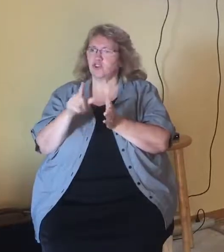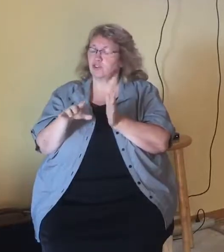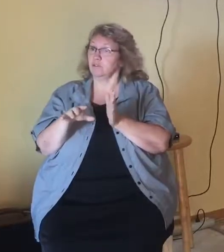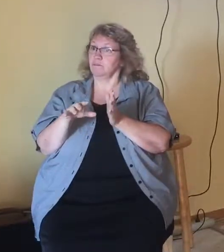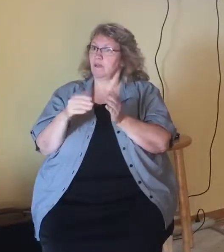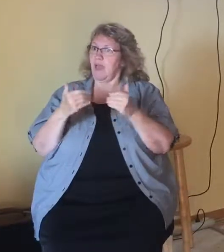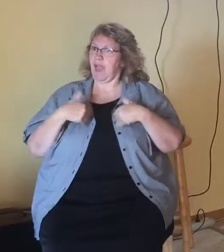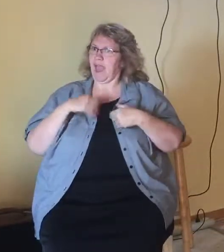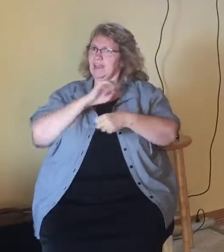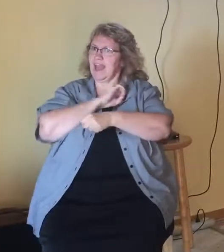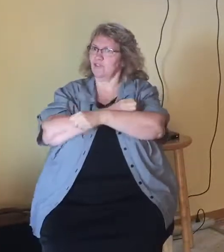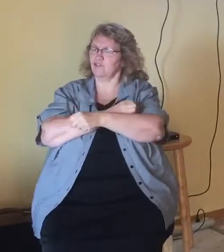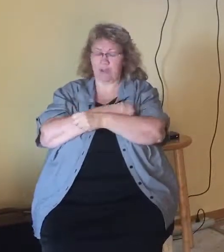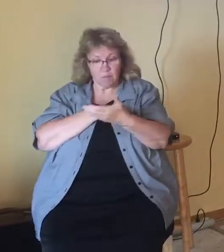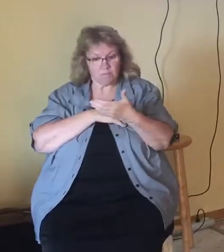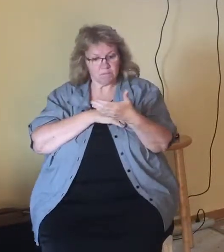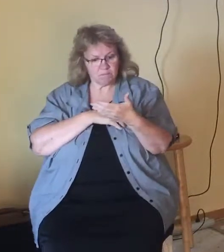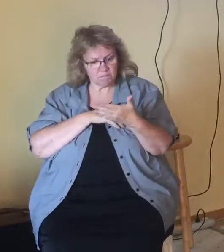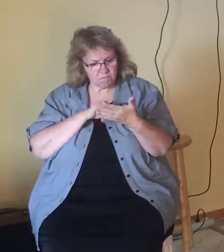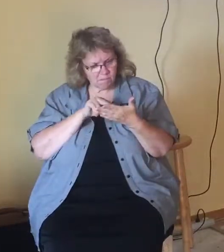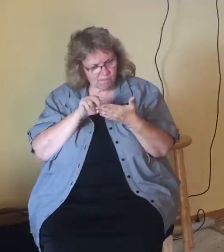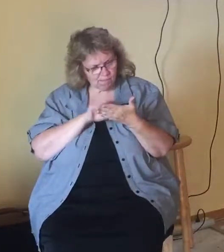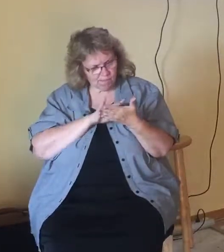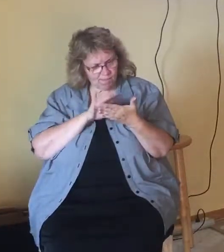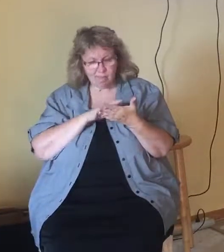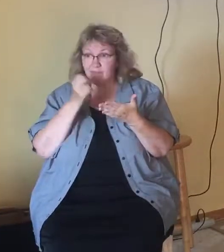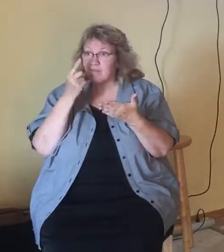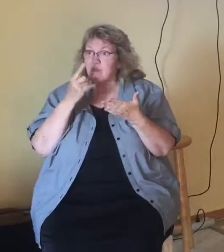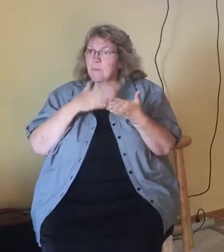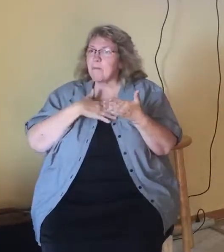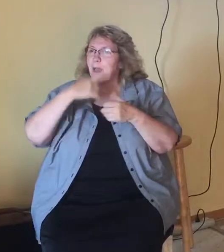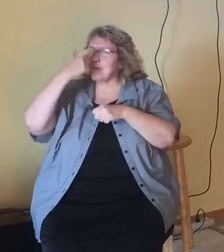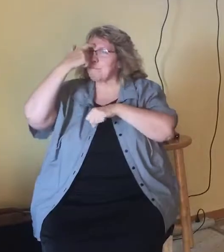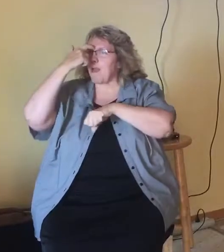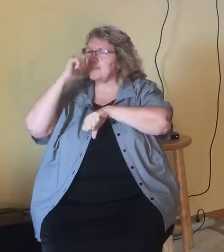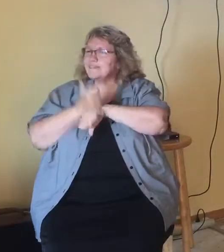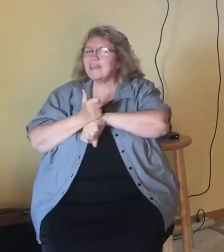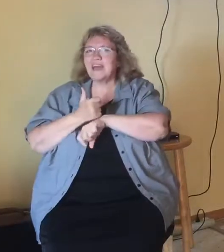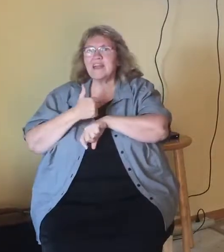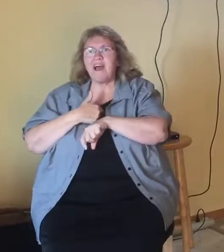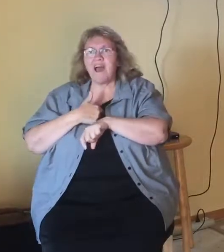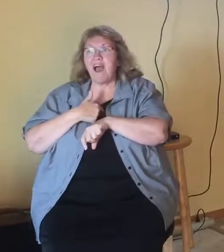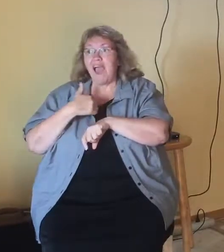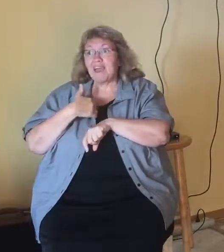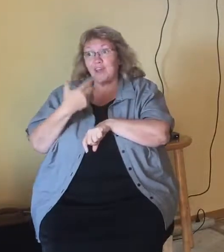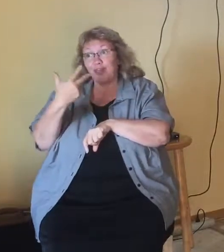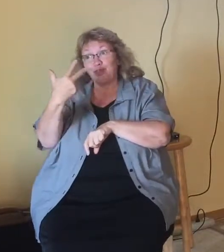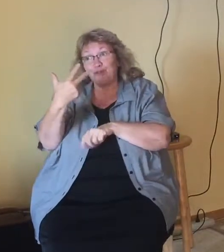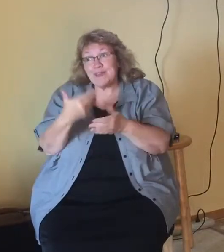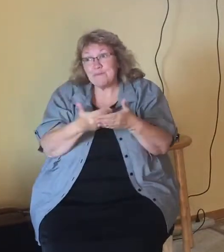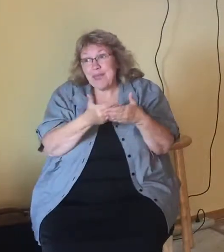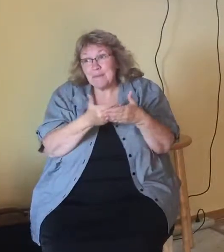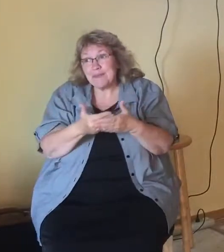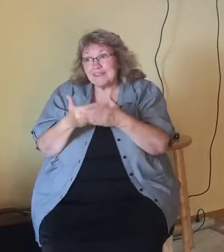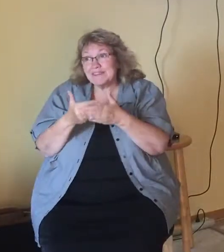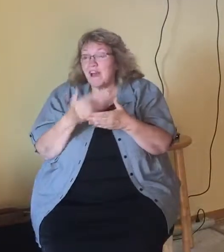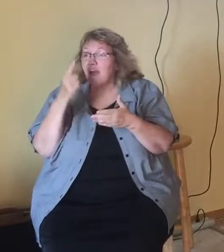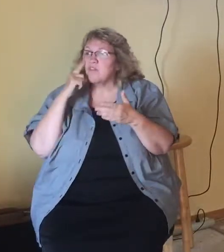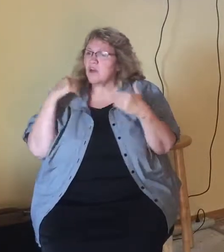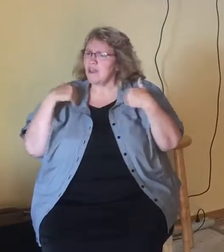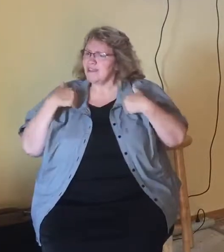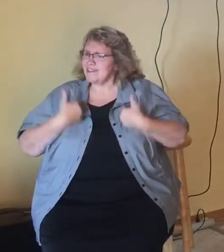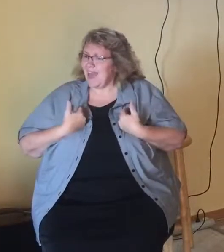energy. And I was like, huh. Because you have to understand my mindset. I seriously thought, I had 3 babies at this time, and I thought being